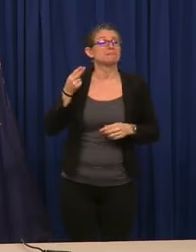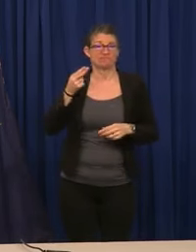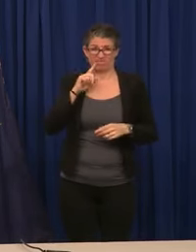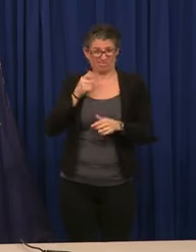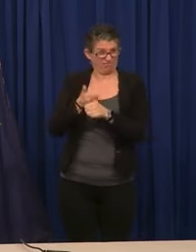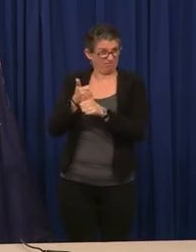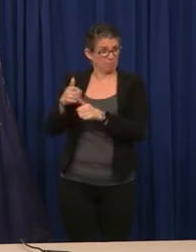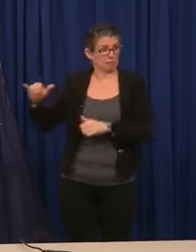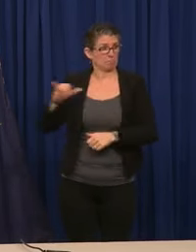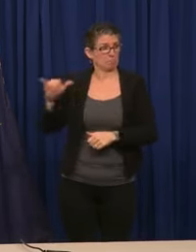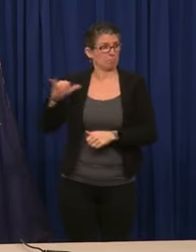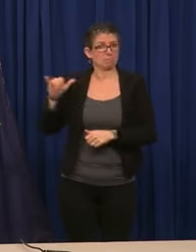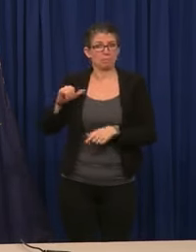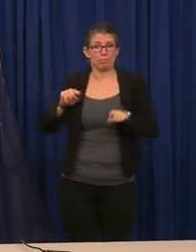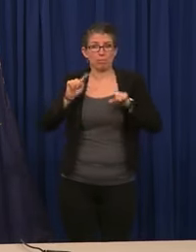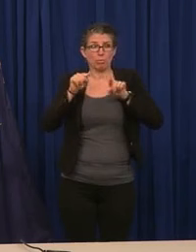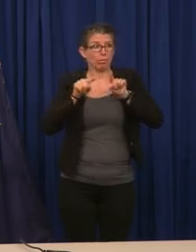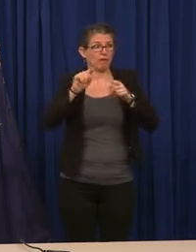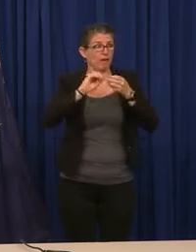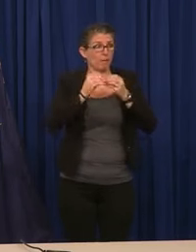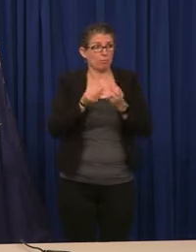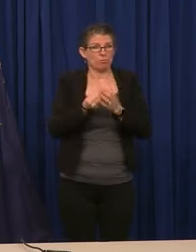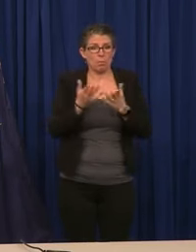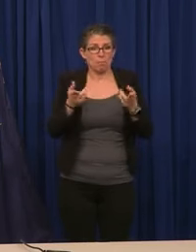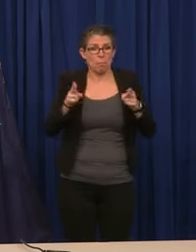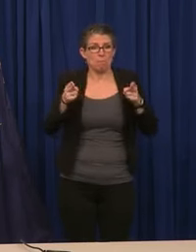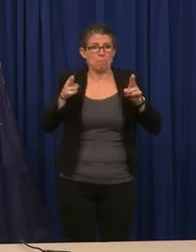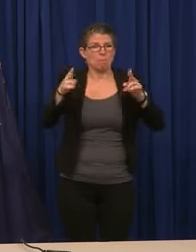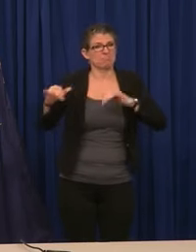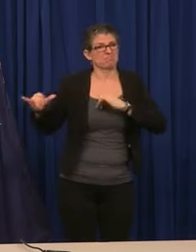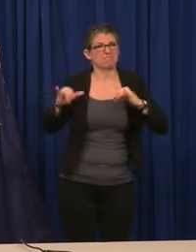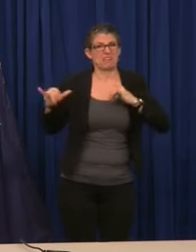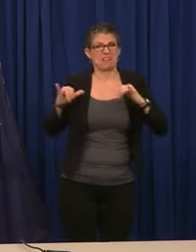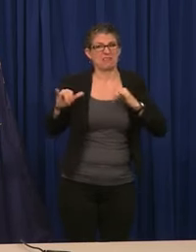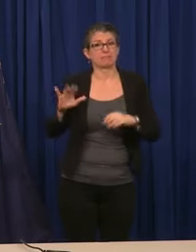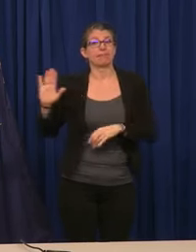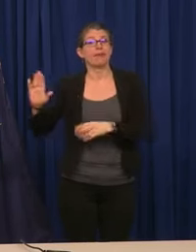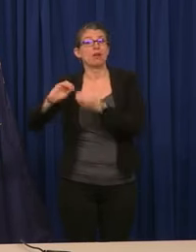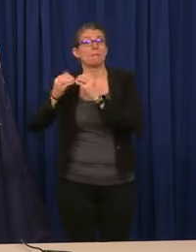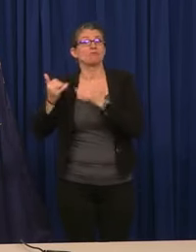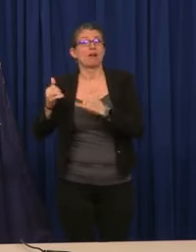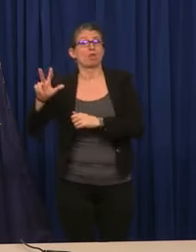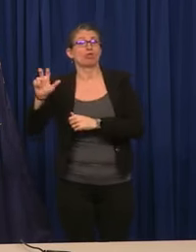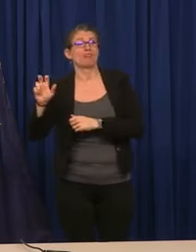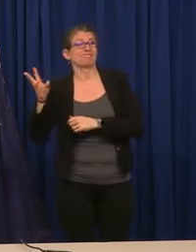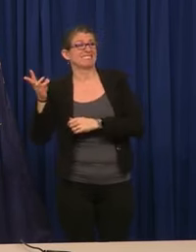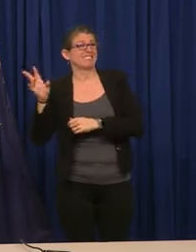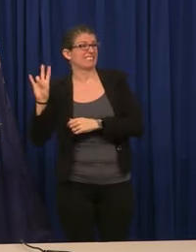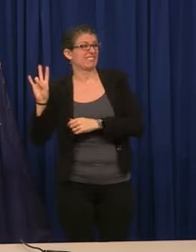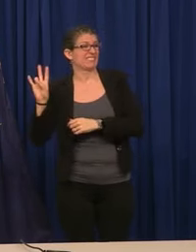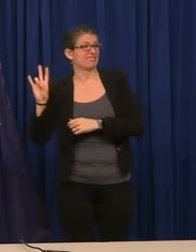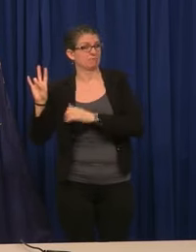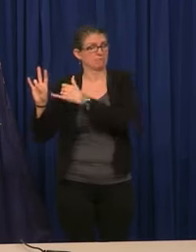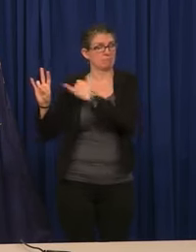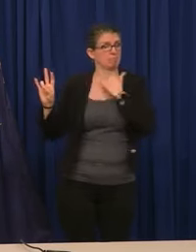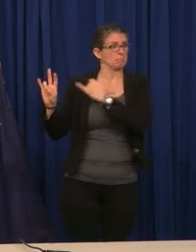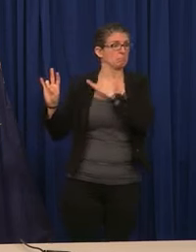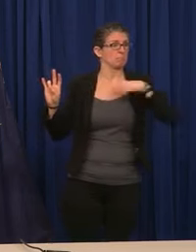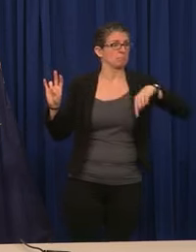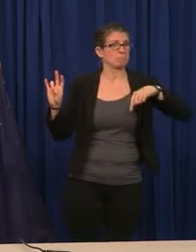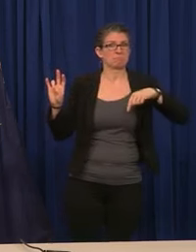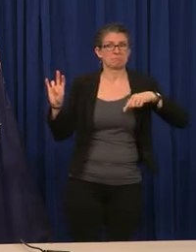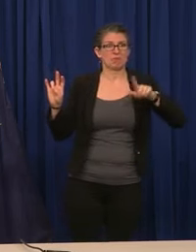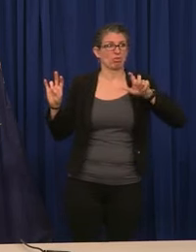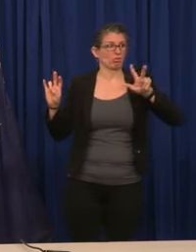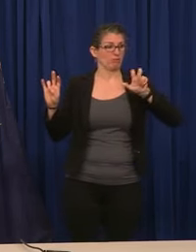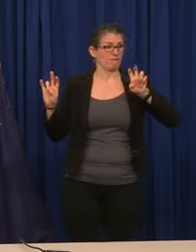I checked earlier this morning, and they were at about 367 cases. So even though the number is concerning,